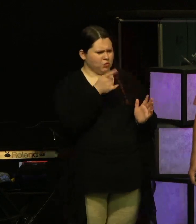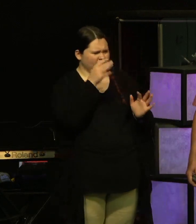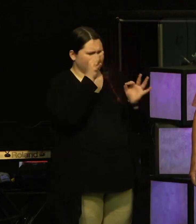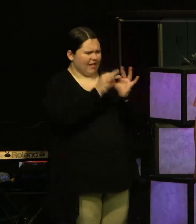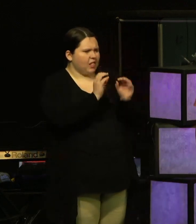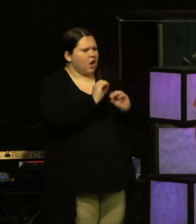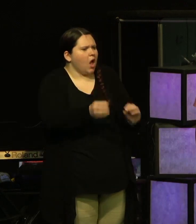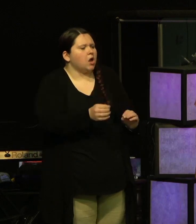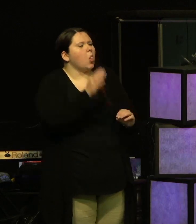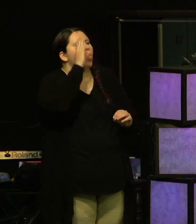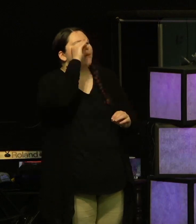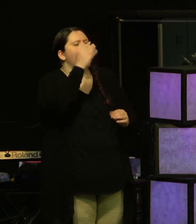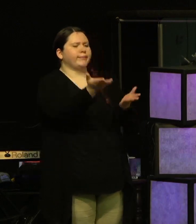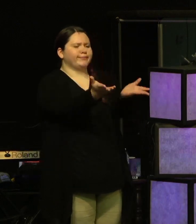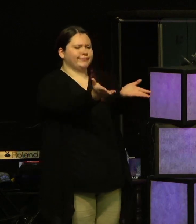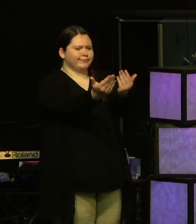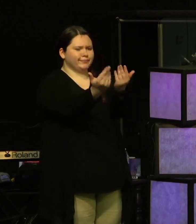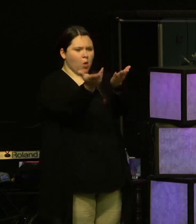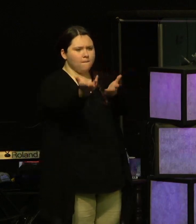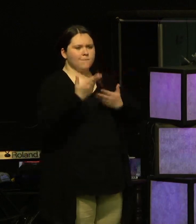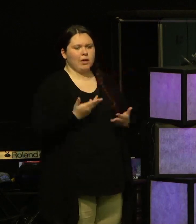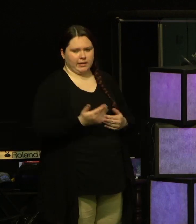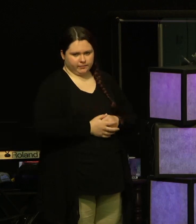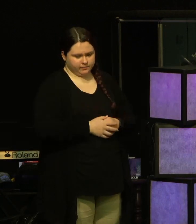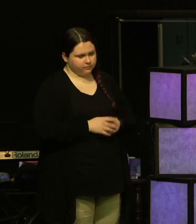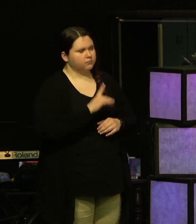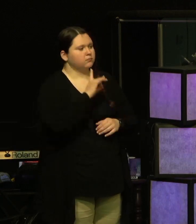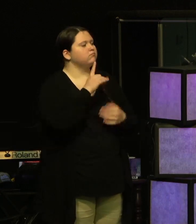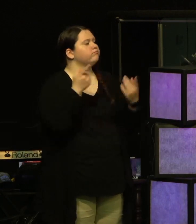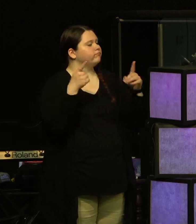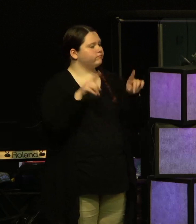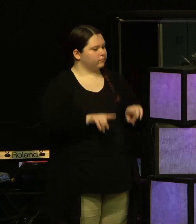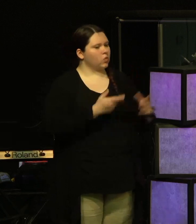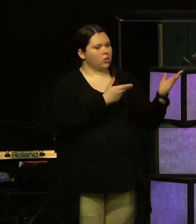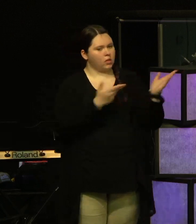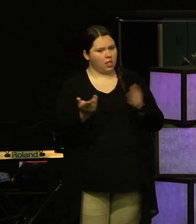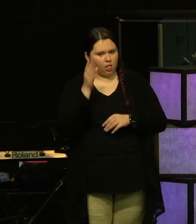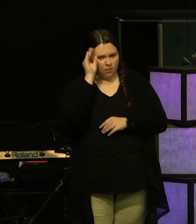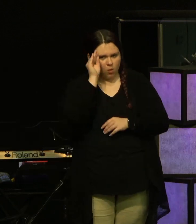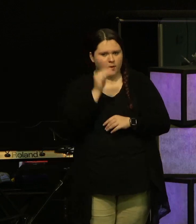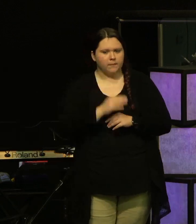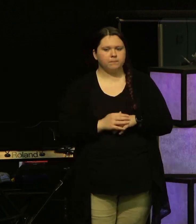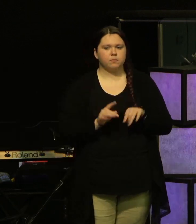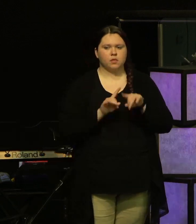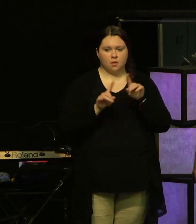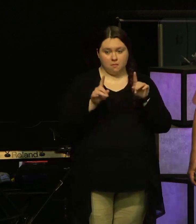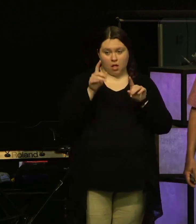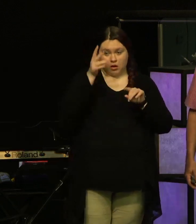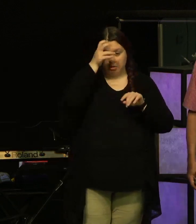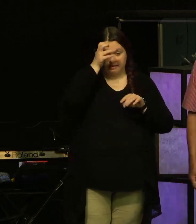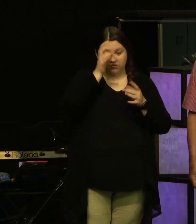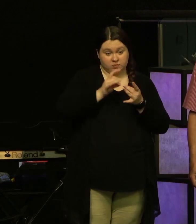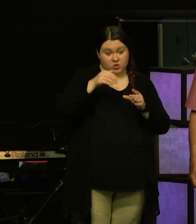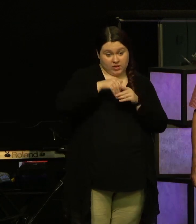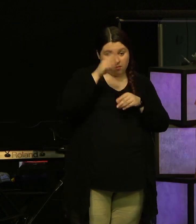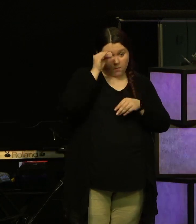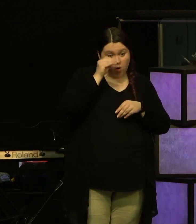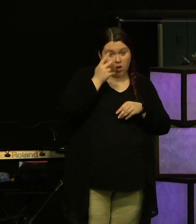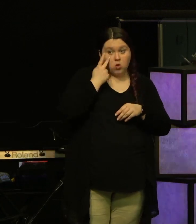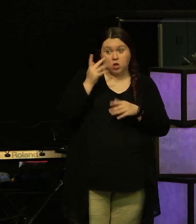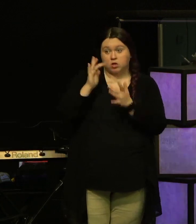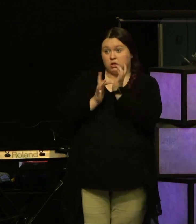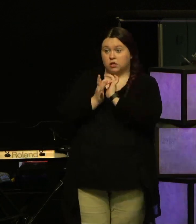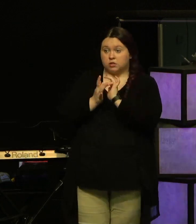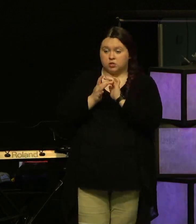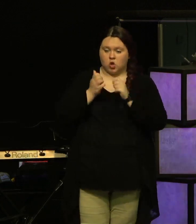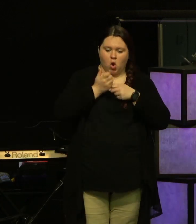bring that boy to me. And they did. But when the evil spirit saw Jesus, it threw the child into